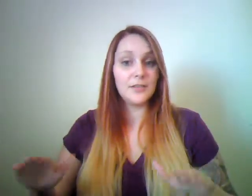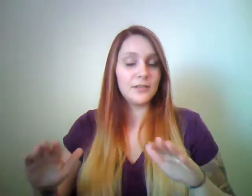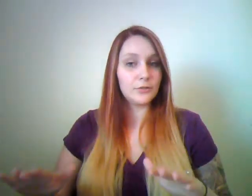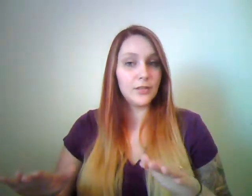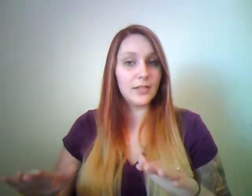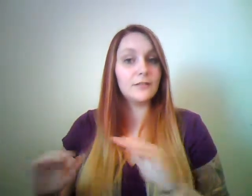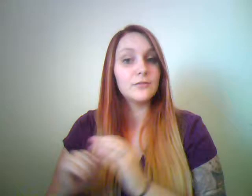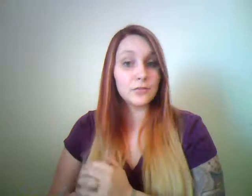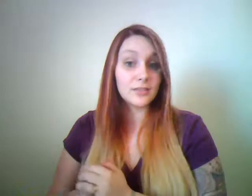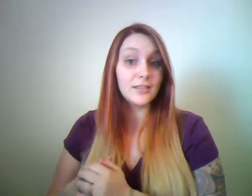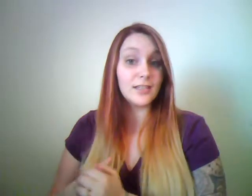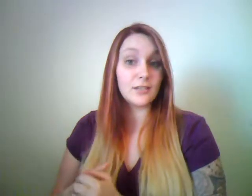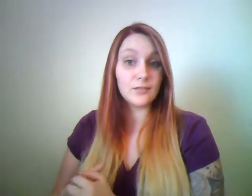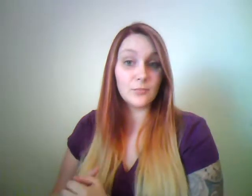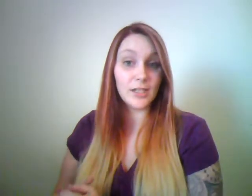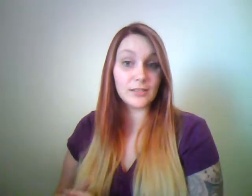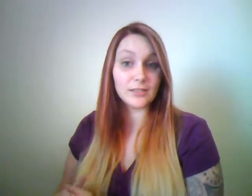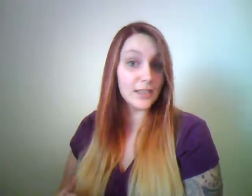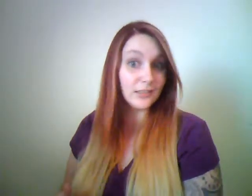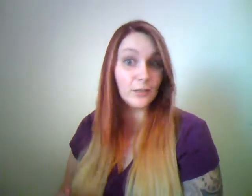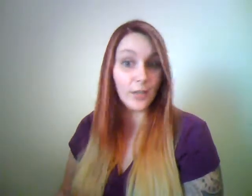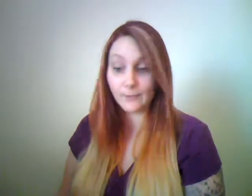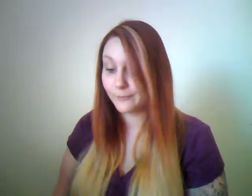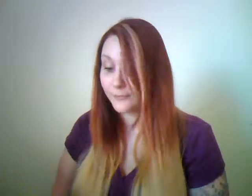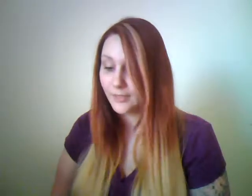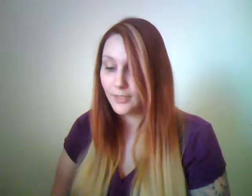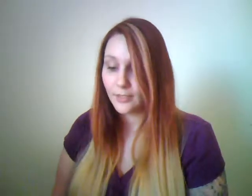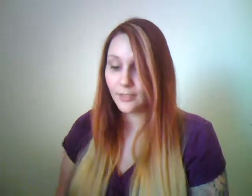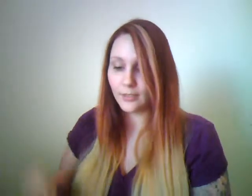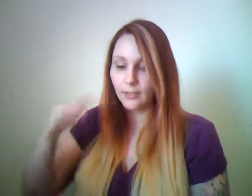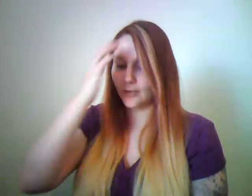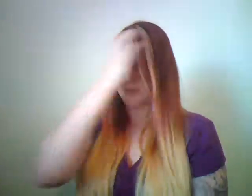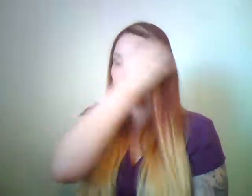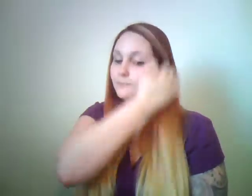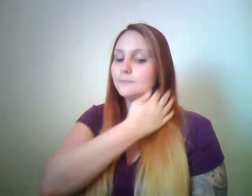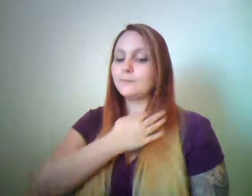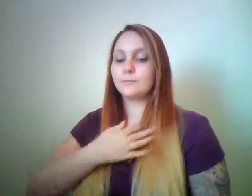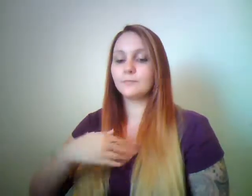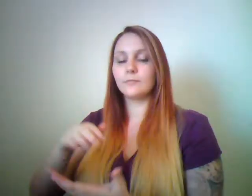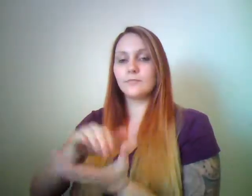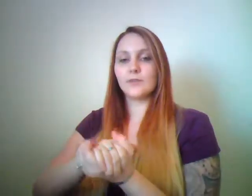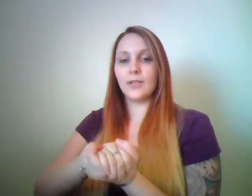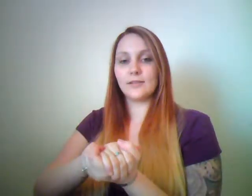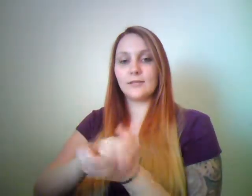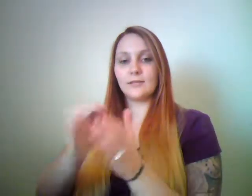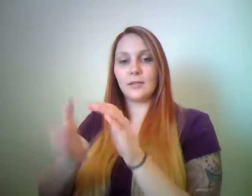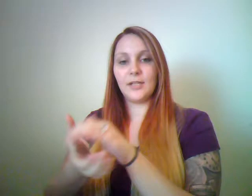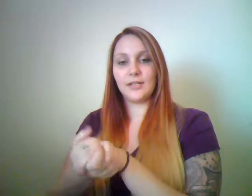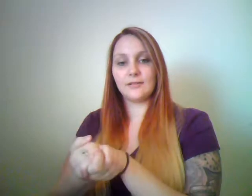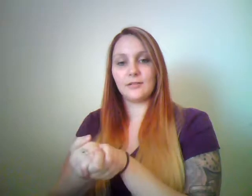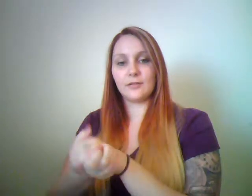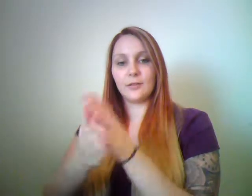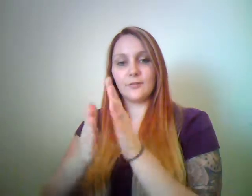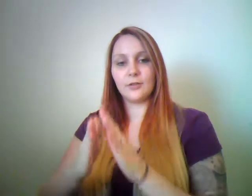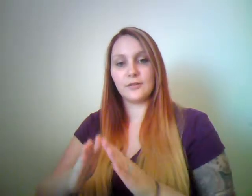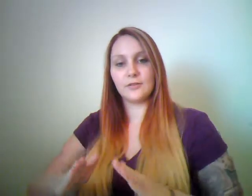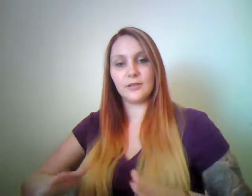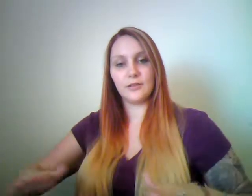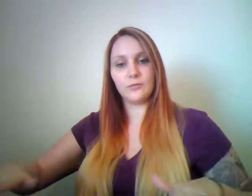So again, it's just going to take you some practice, and that's okay. So yes, dominant hand starts on top first, then you come